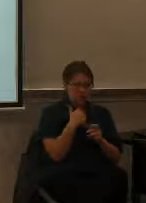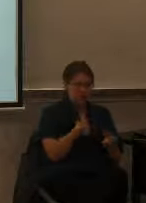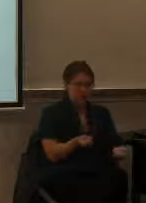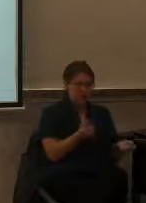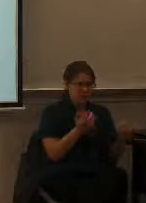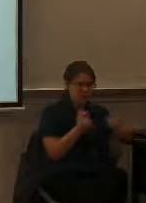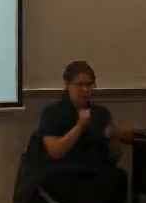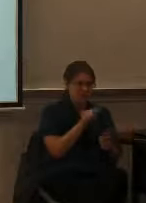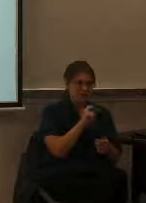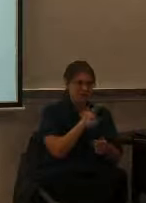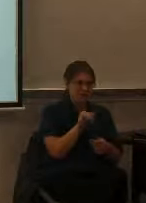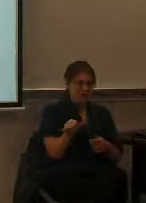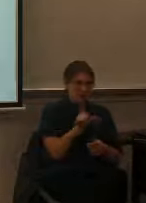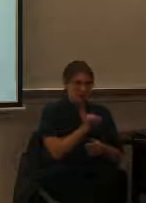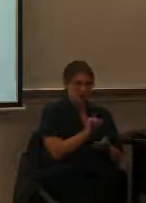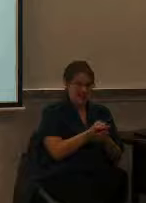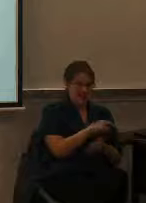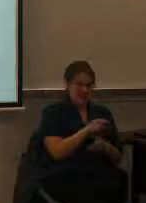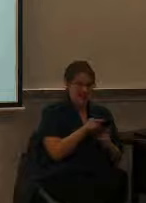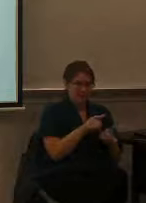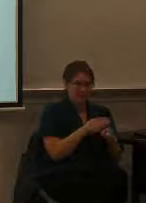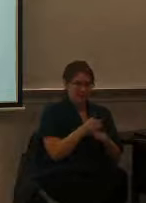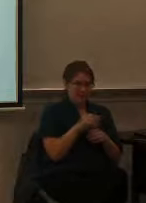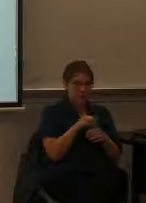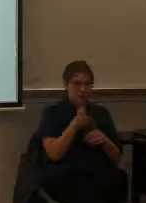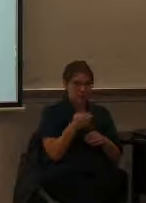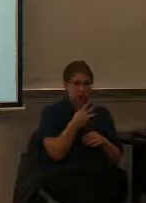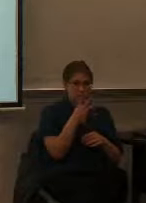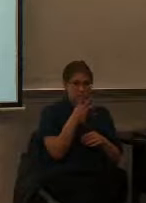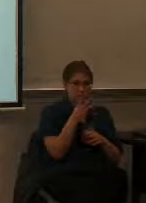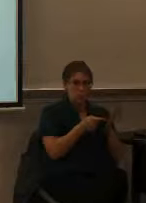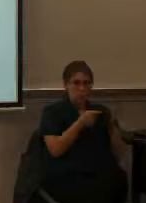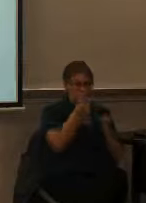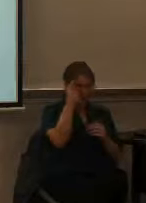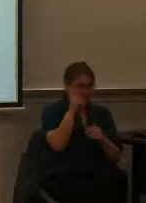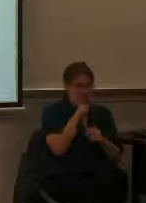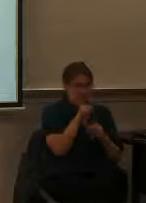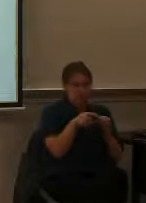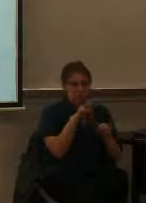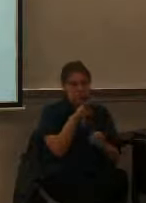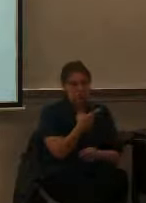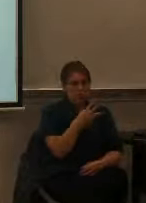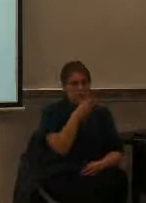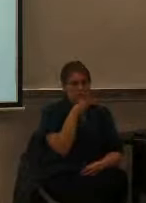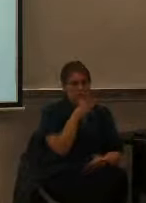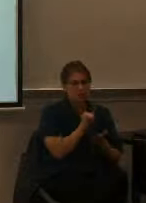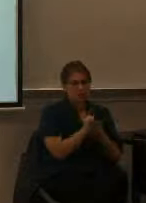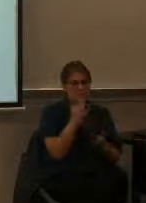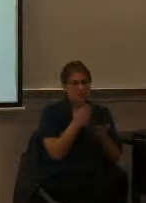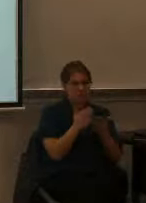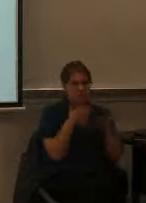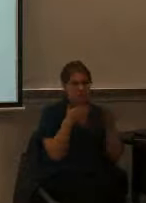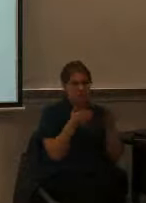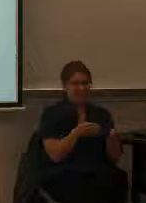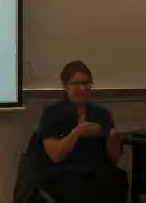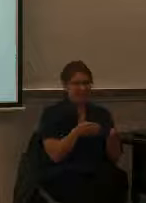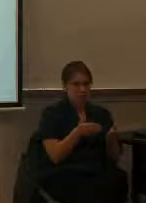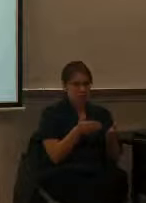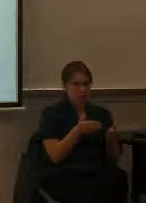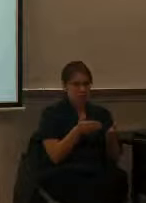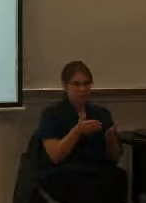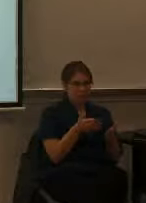much of an analog to that, with it being dominant in freshwaters. What do you think it is about freshwaters that maybe